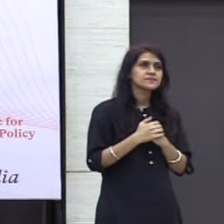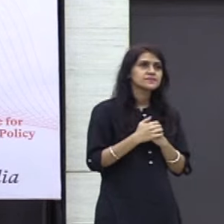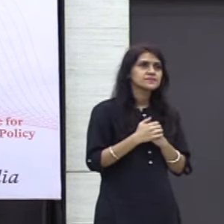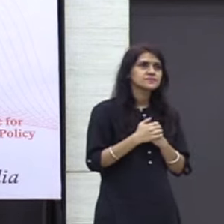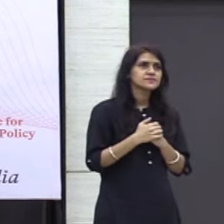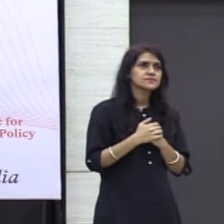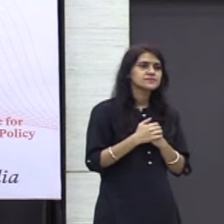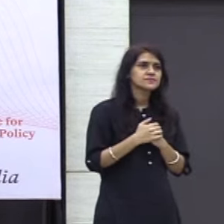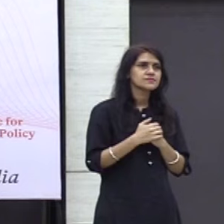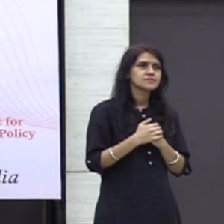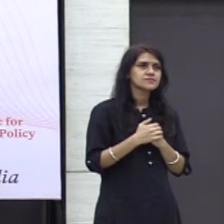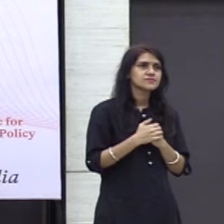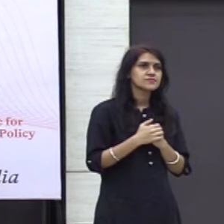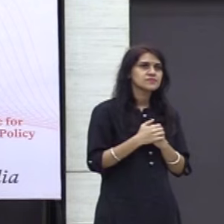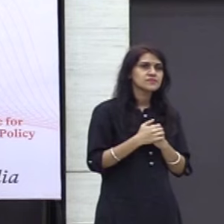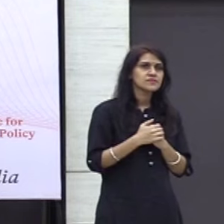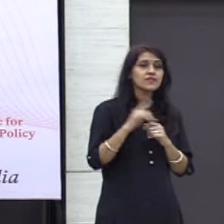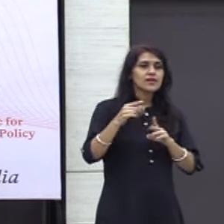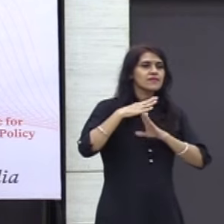there is no difference between the two.